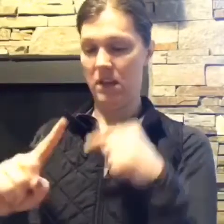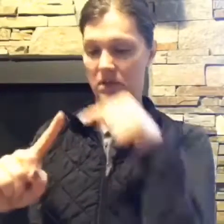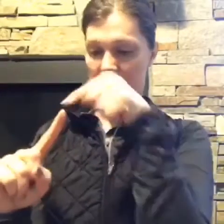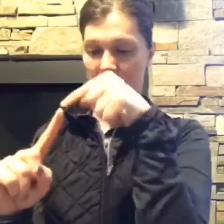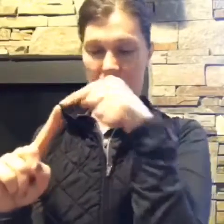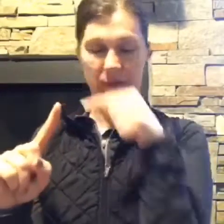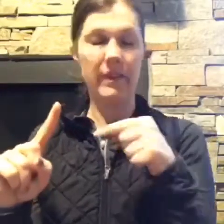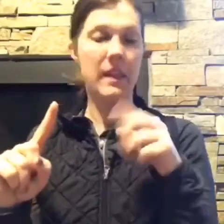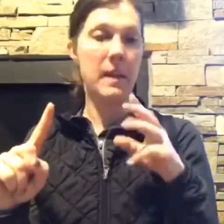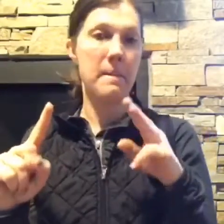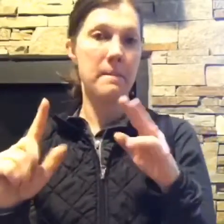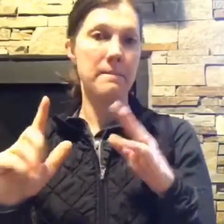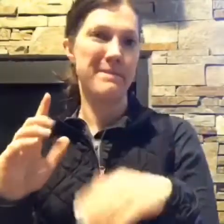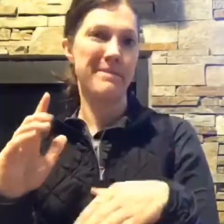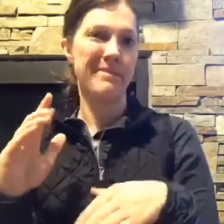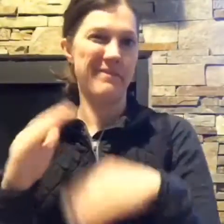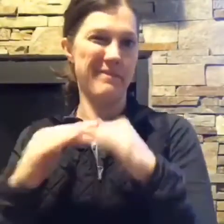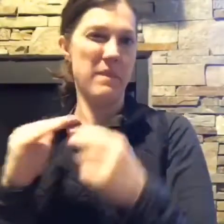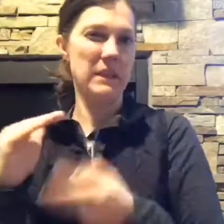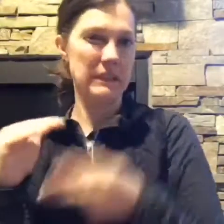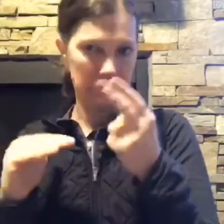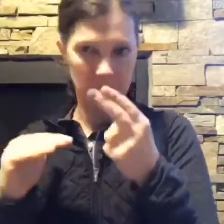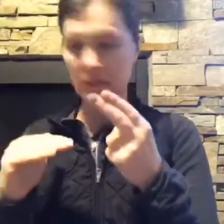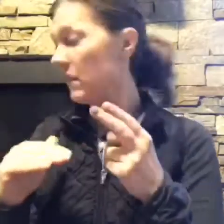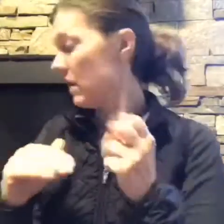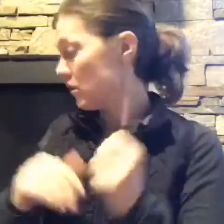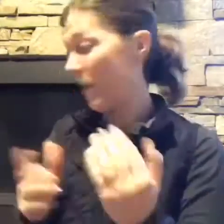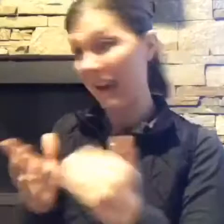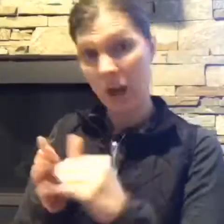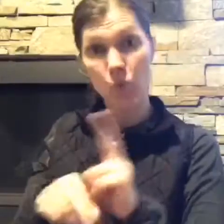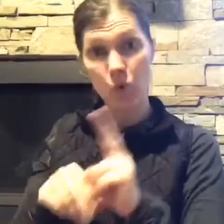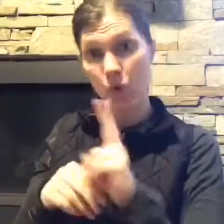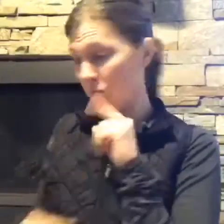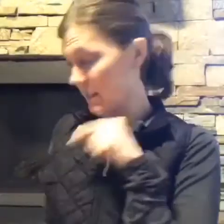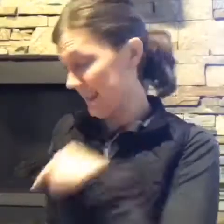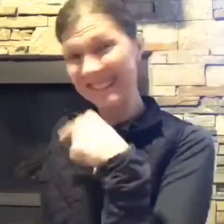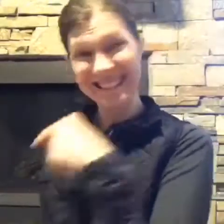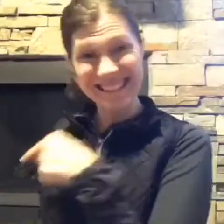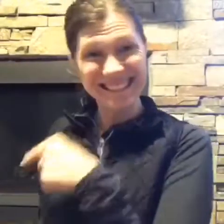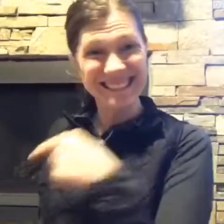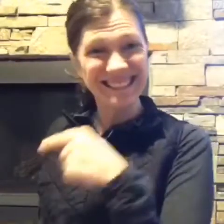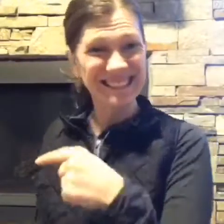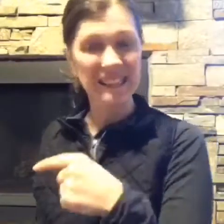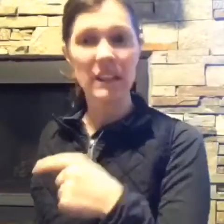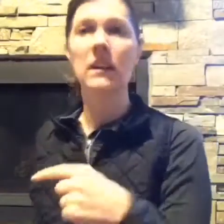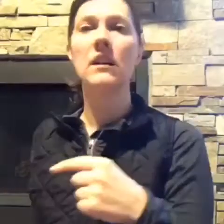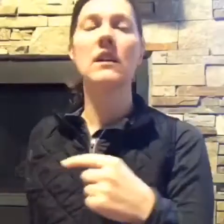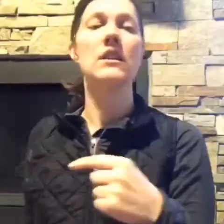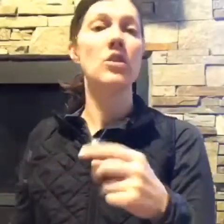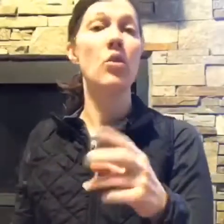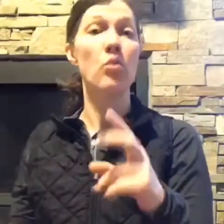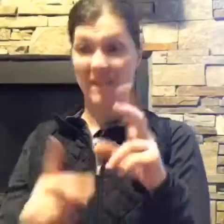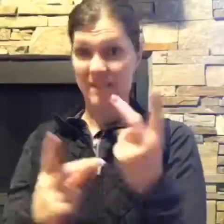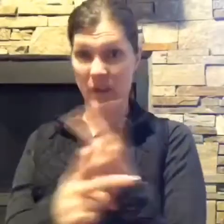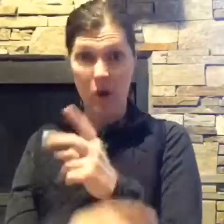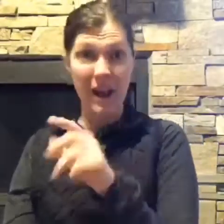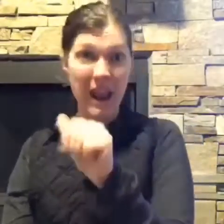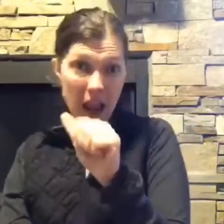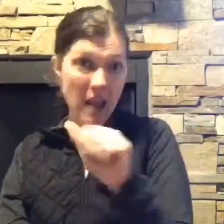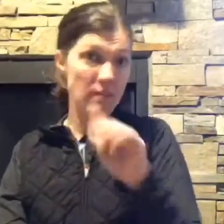plug it back in. That's it. Okay, so start by doing, labeling your a, labeling your b. Notice there is no c value. The c